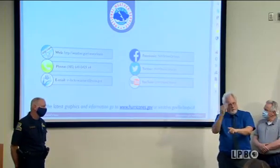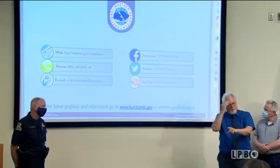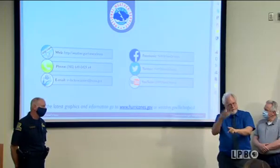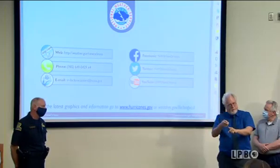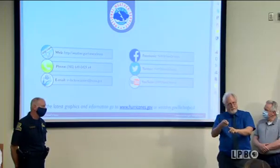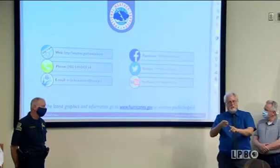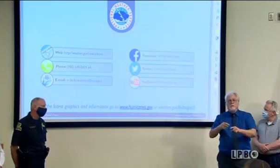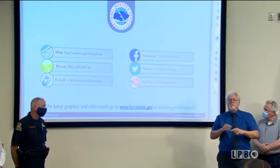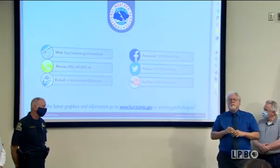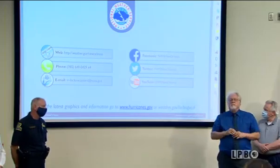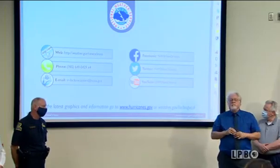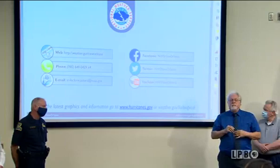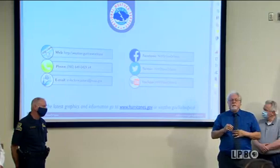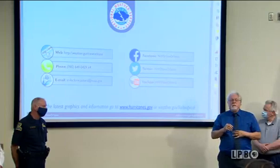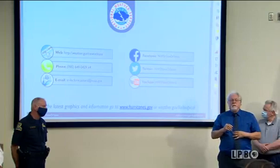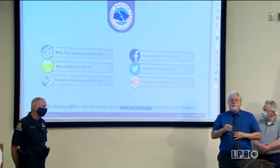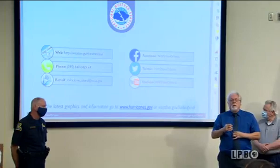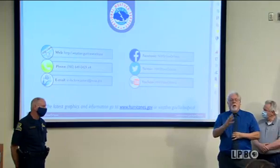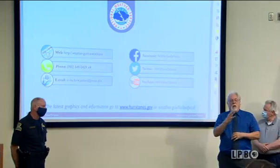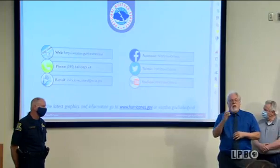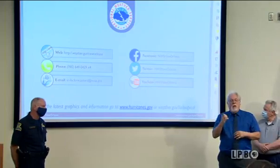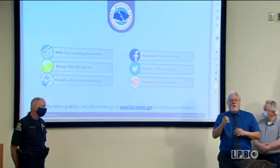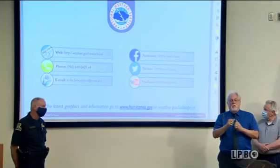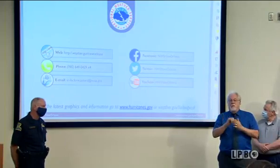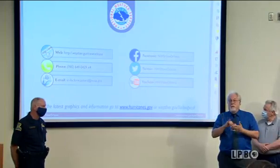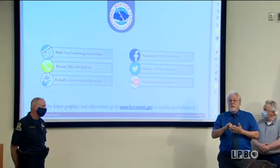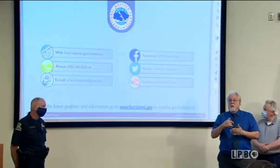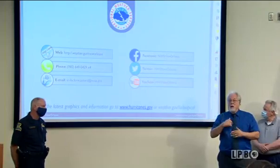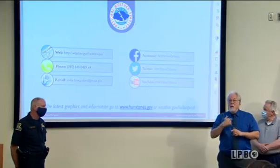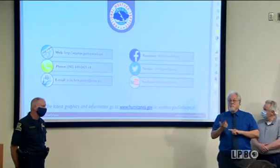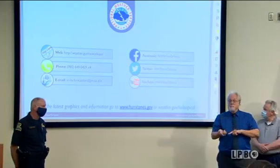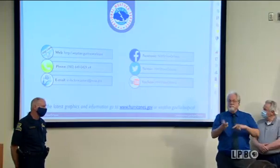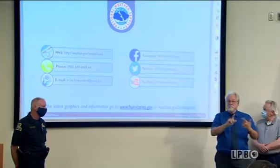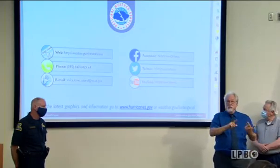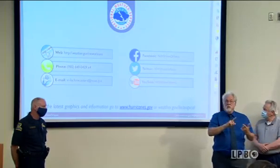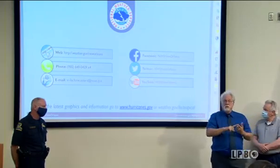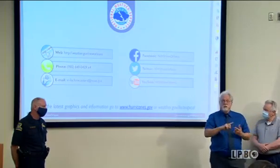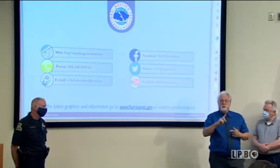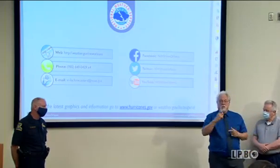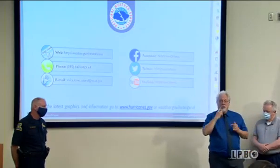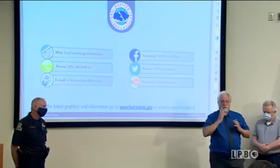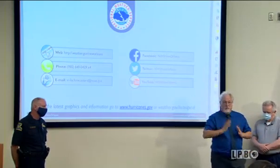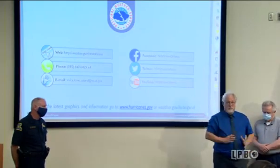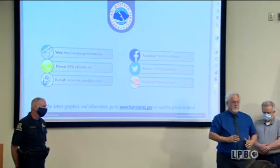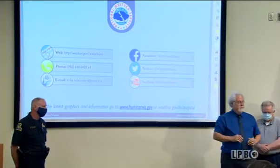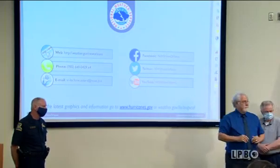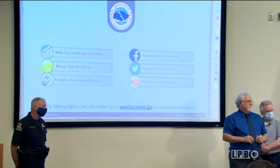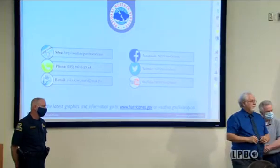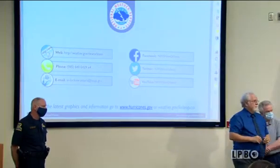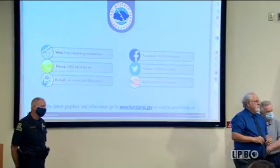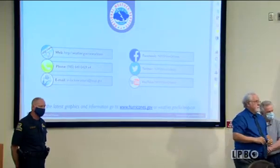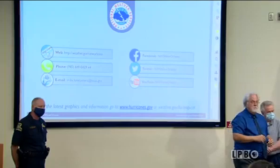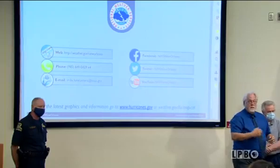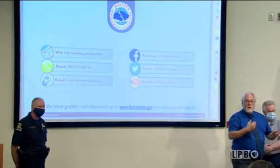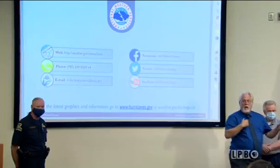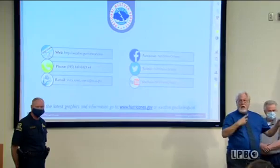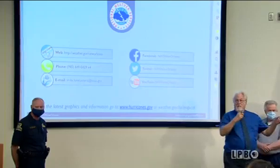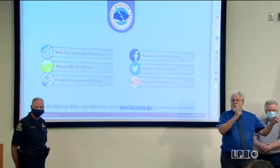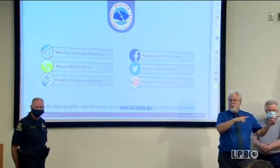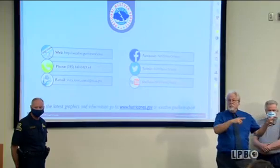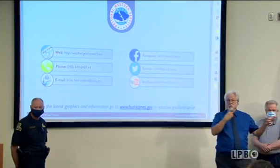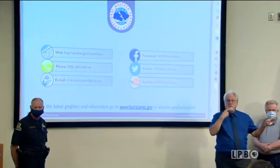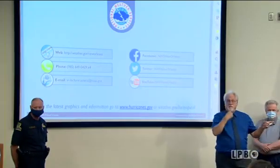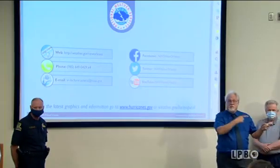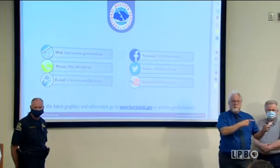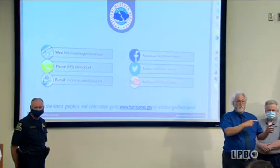to make sure where they're getting their information. And with that, I'll turn it back to the governor. And again, thank you for having me. Let's see, do y'all have questions for Ben